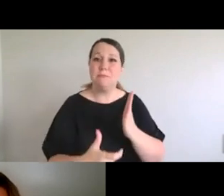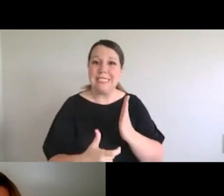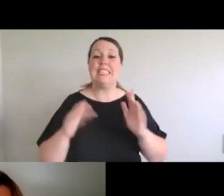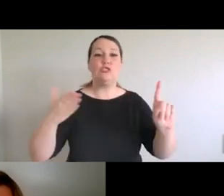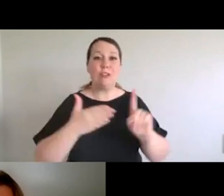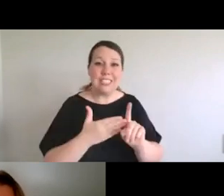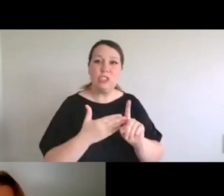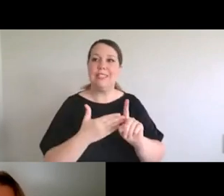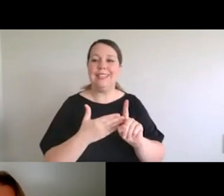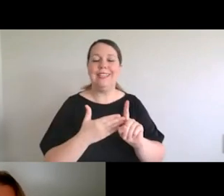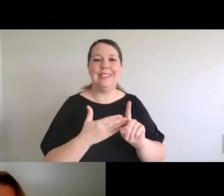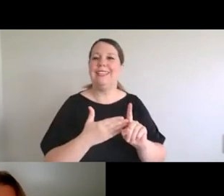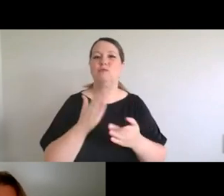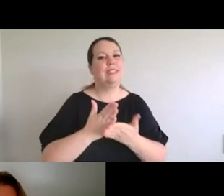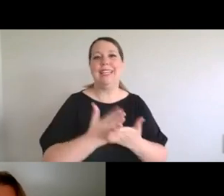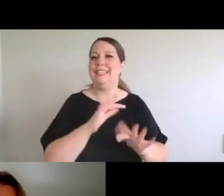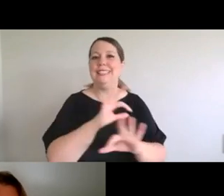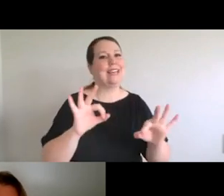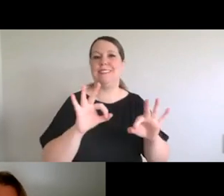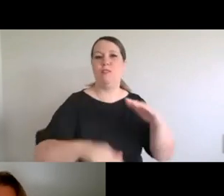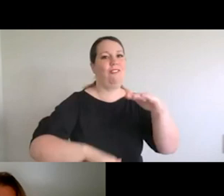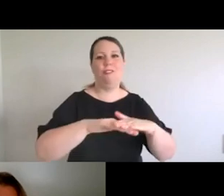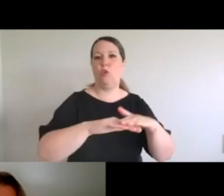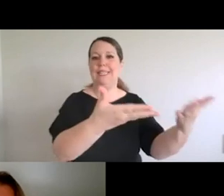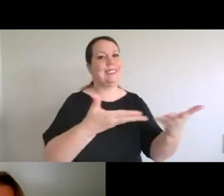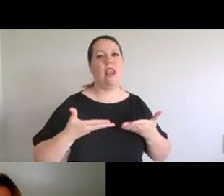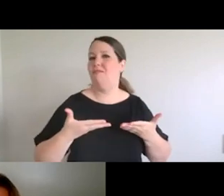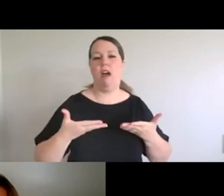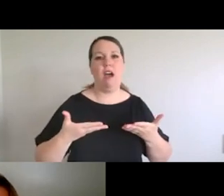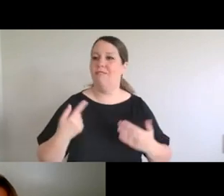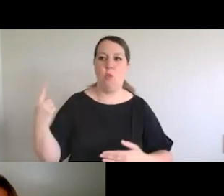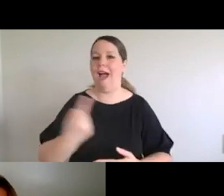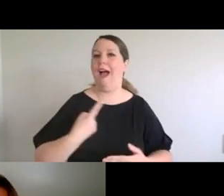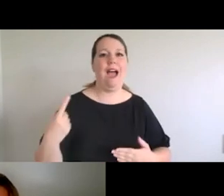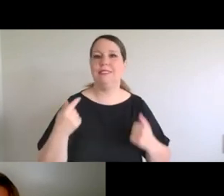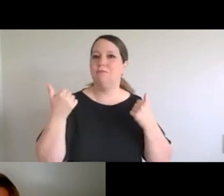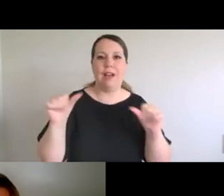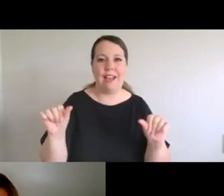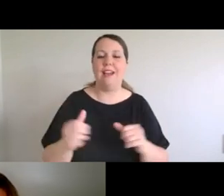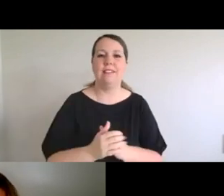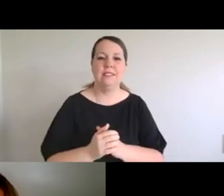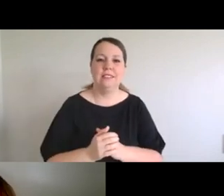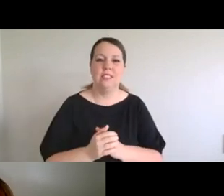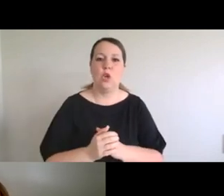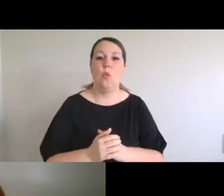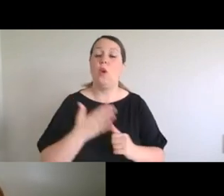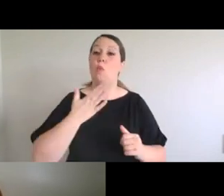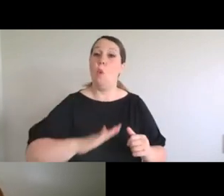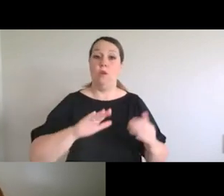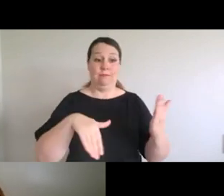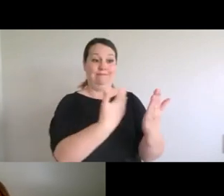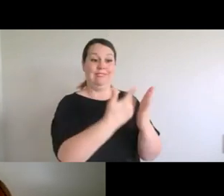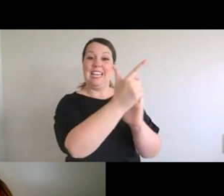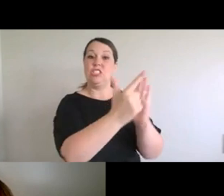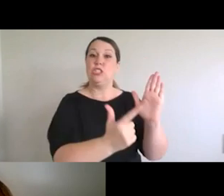need. And it won't have real force and real effect, which is the